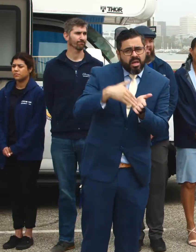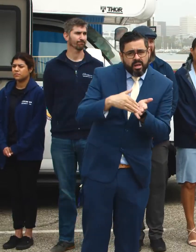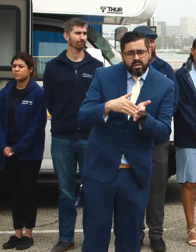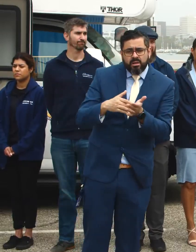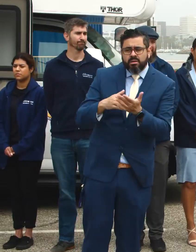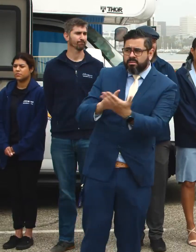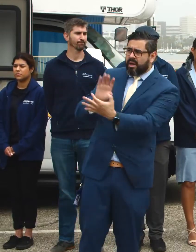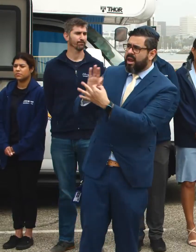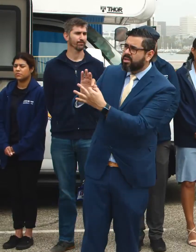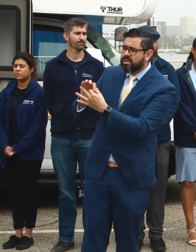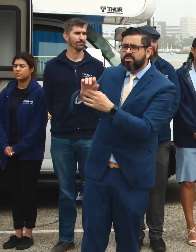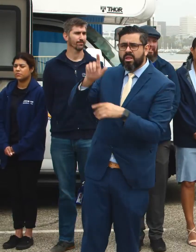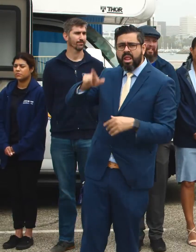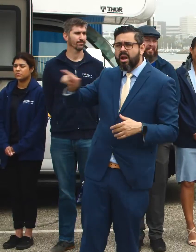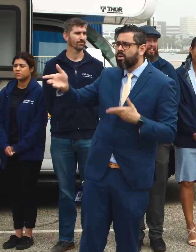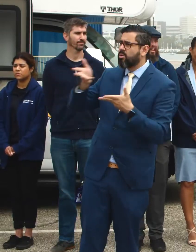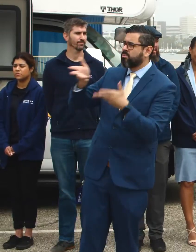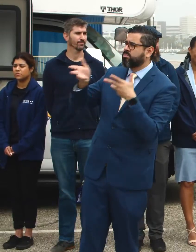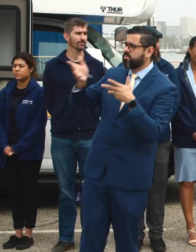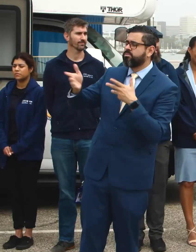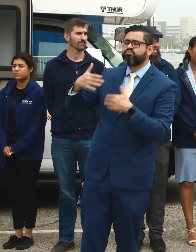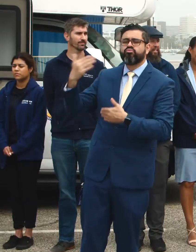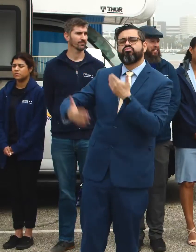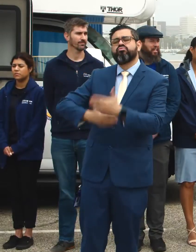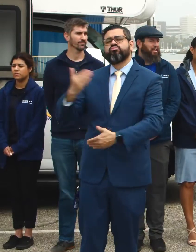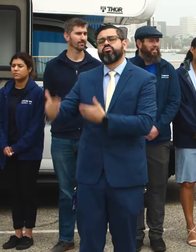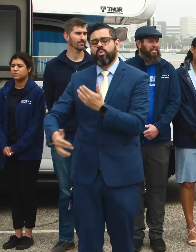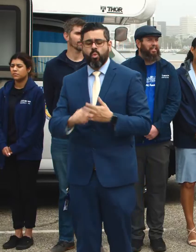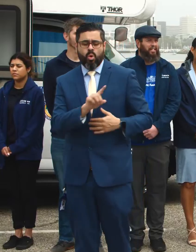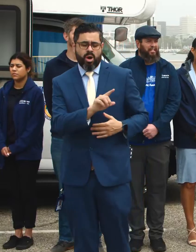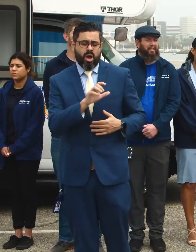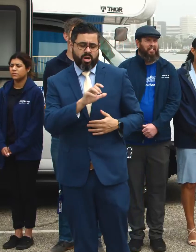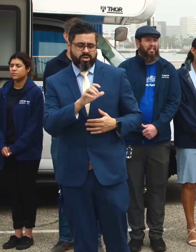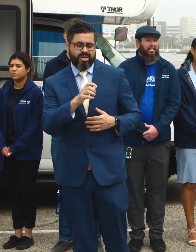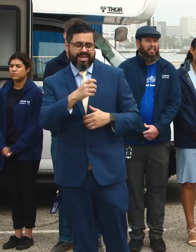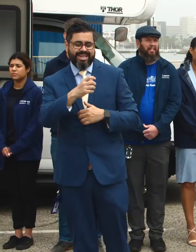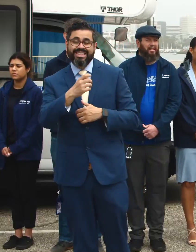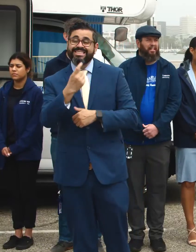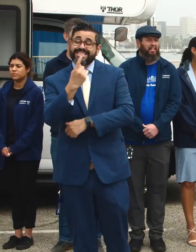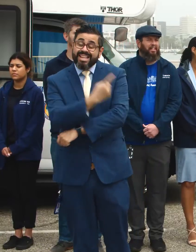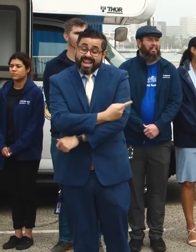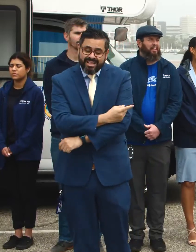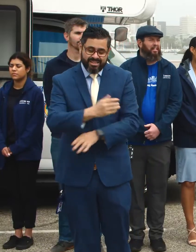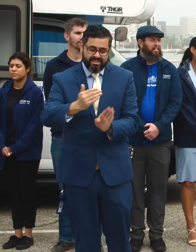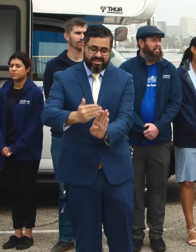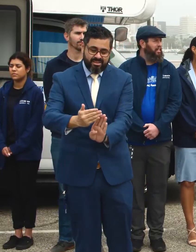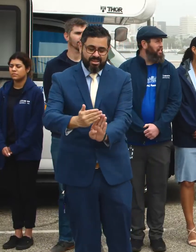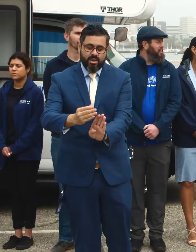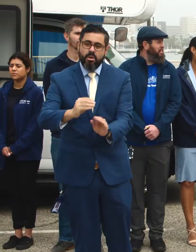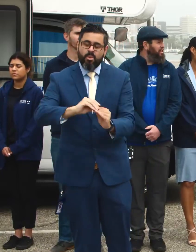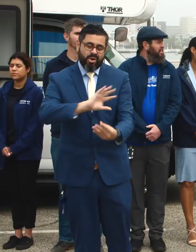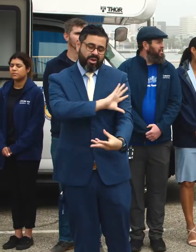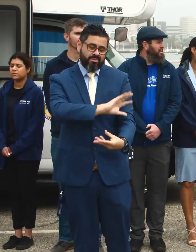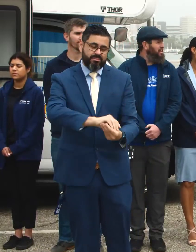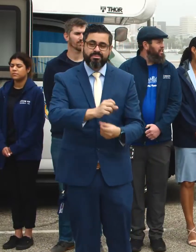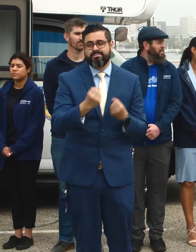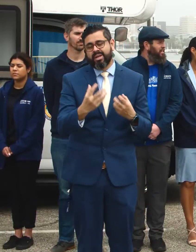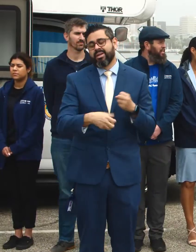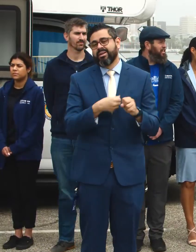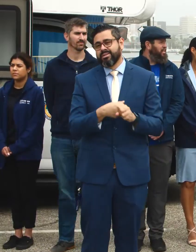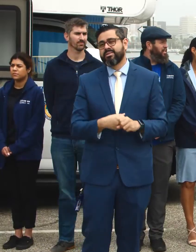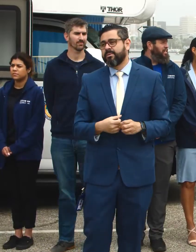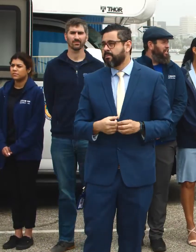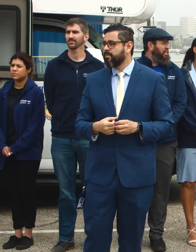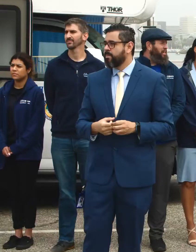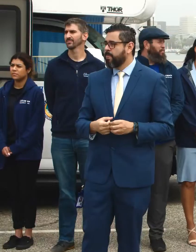the landlords allowed us to move more quickly in 100 days than we have moved in any other year in the ability to engage people in housing.